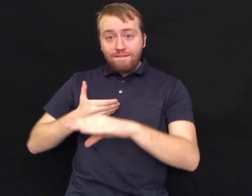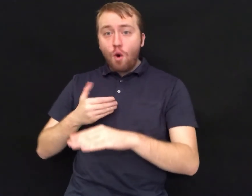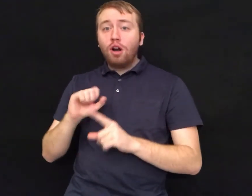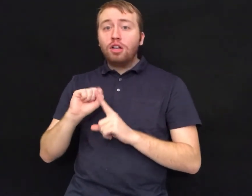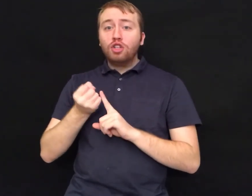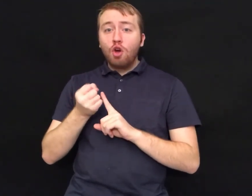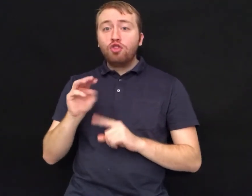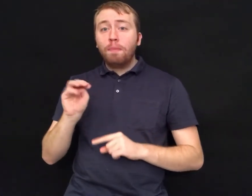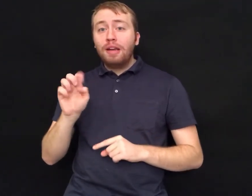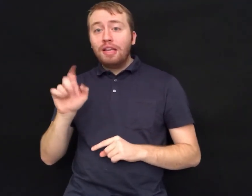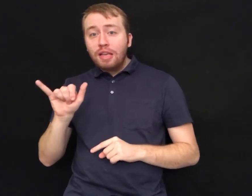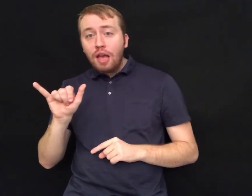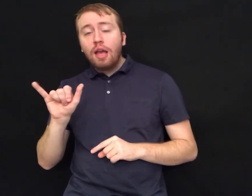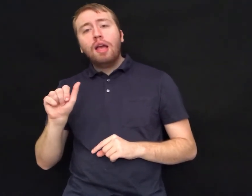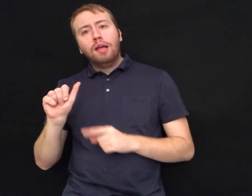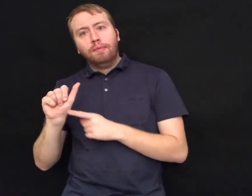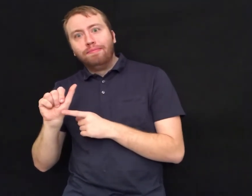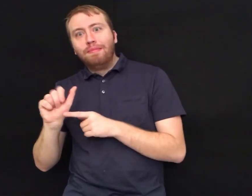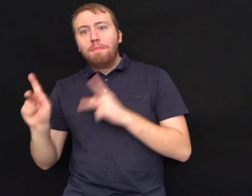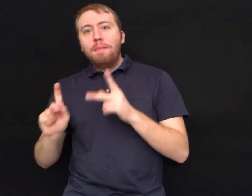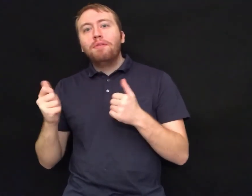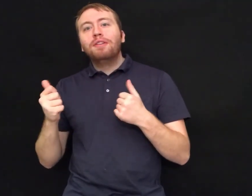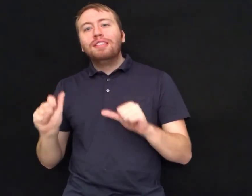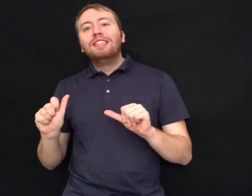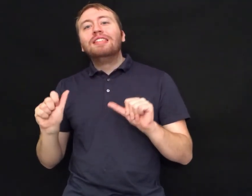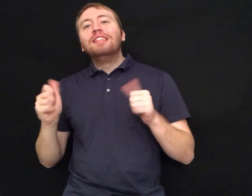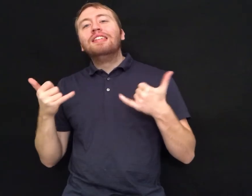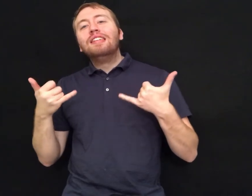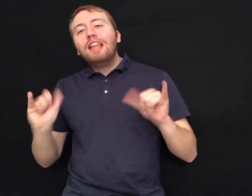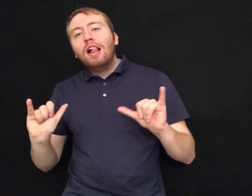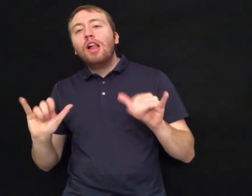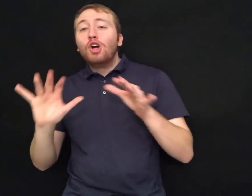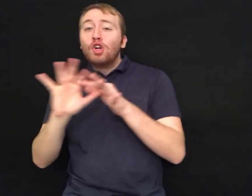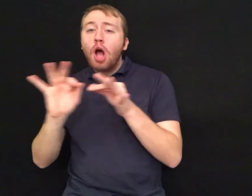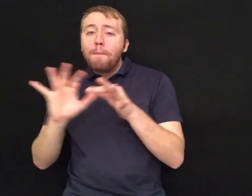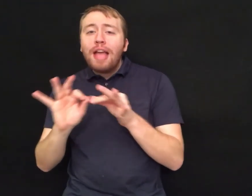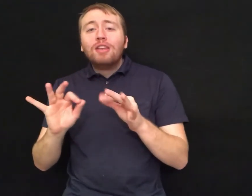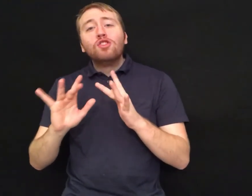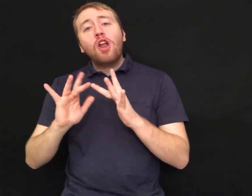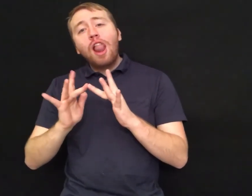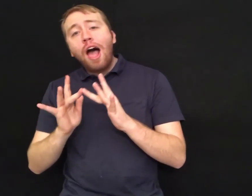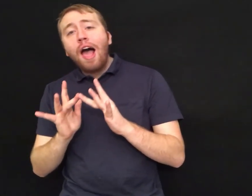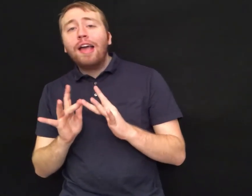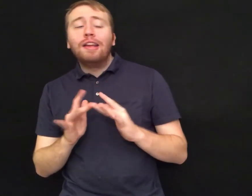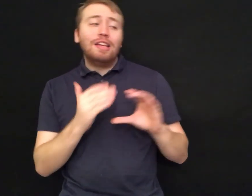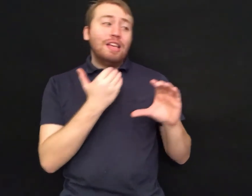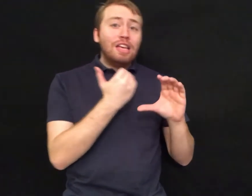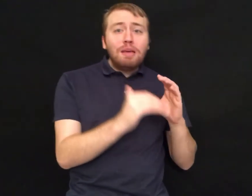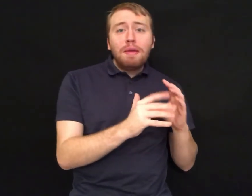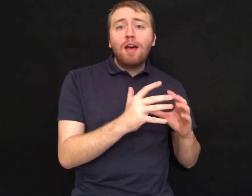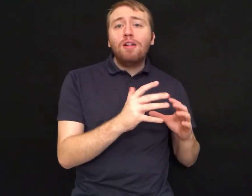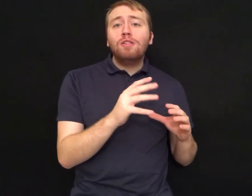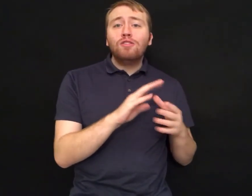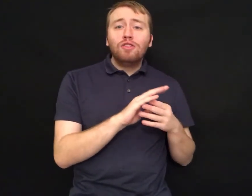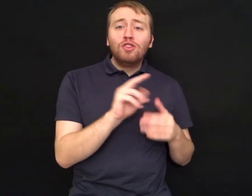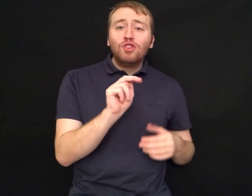email stories and of course emailed cool jokes news sources